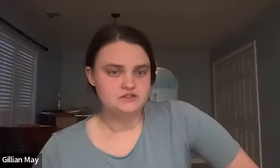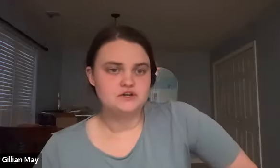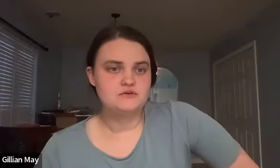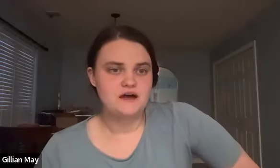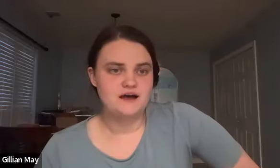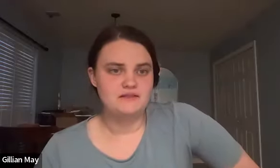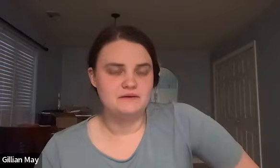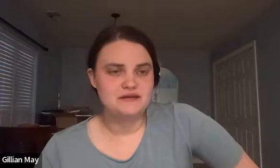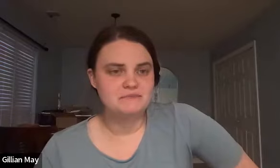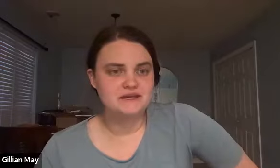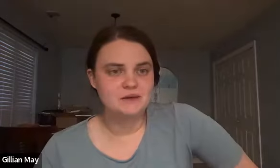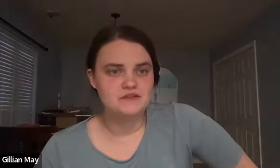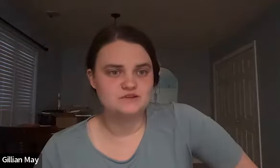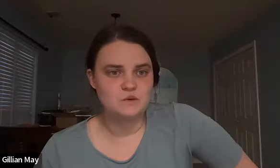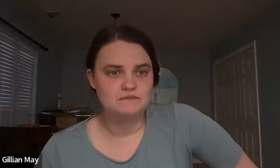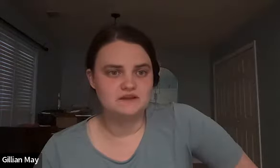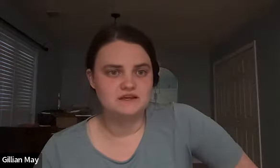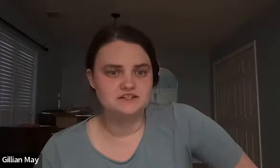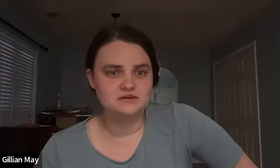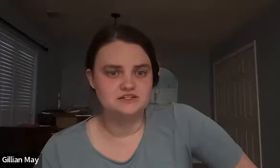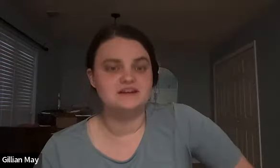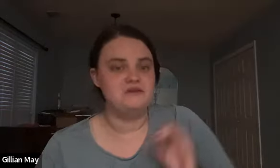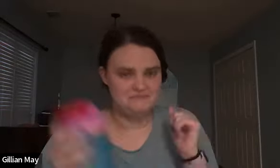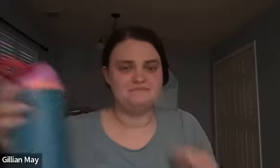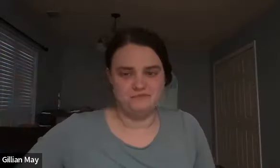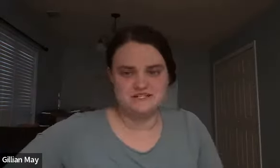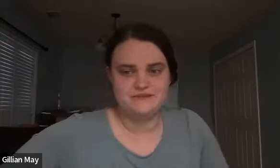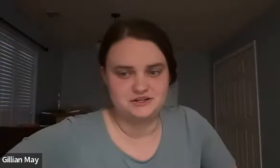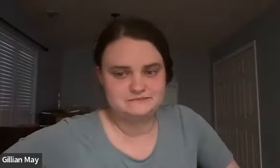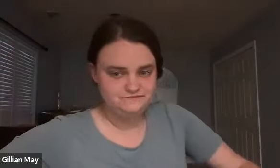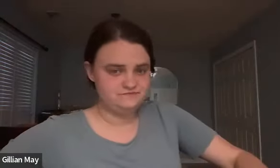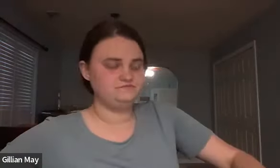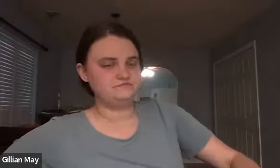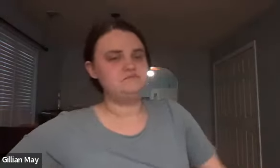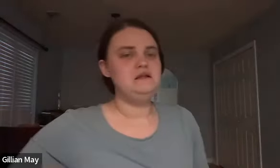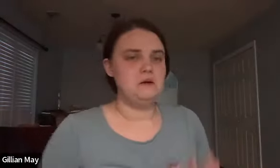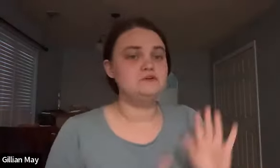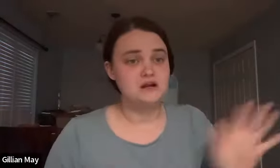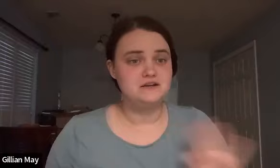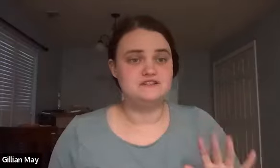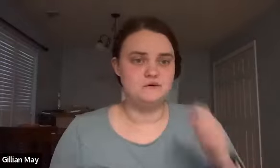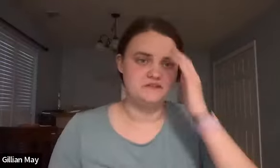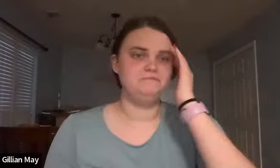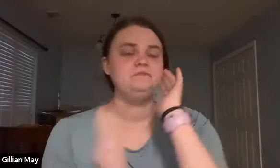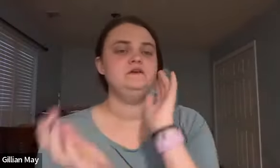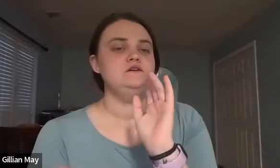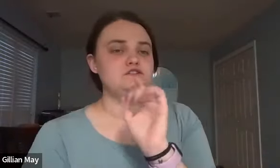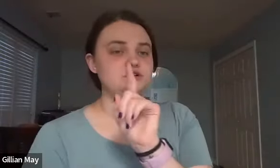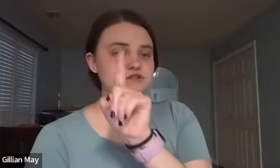So the big number that was 1,200,000. Okay, wanted to make sure. I'm gonna try to go slow with it. So you would do